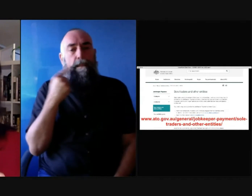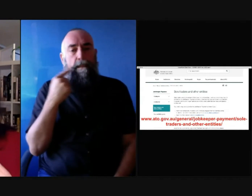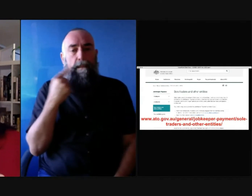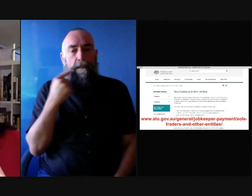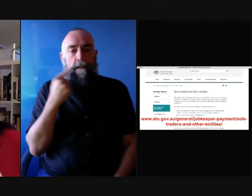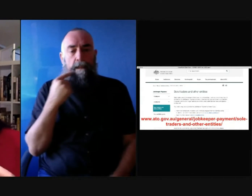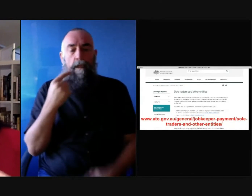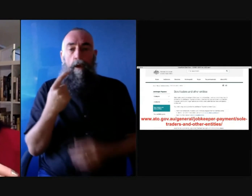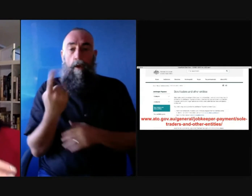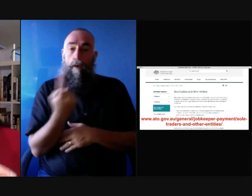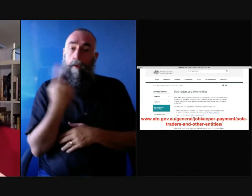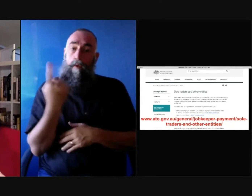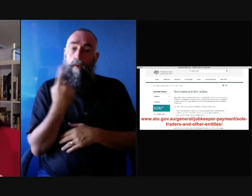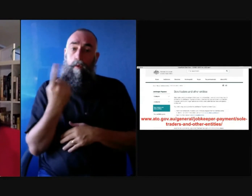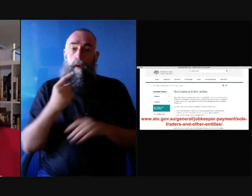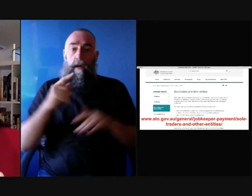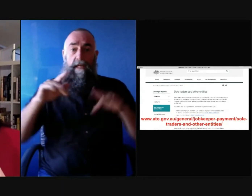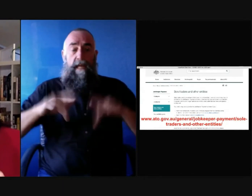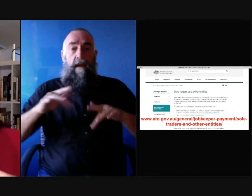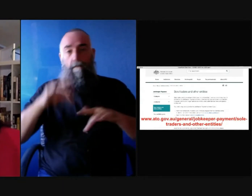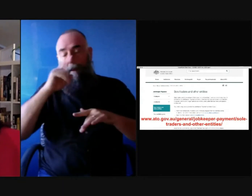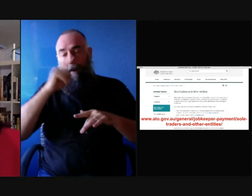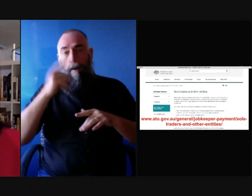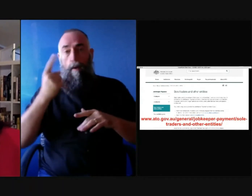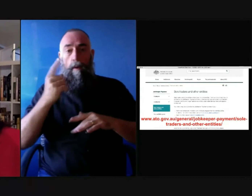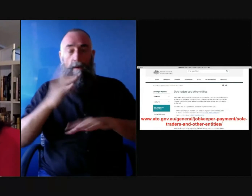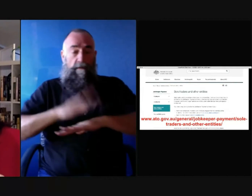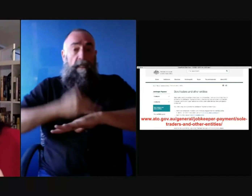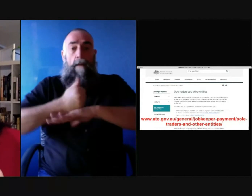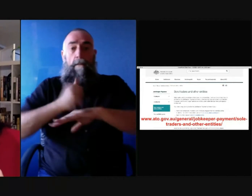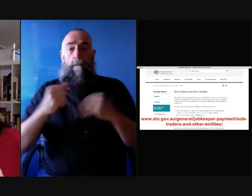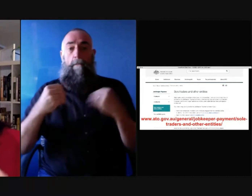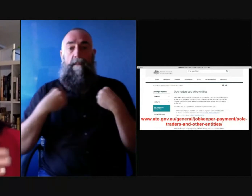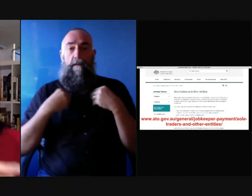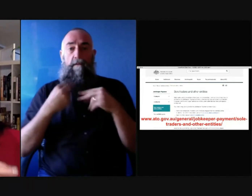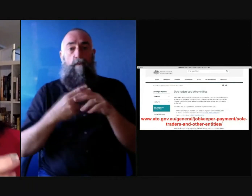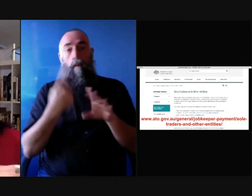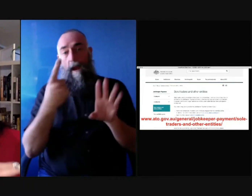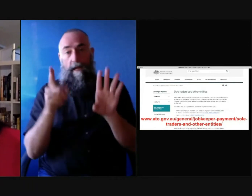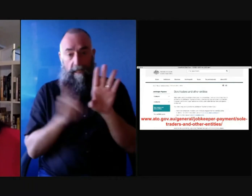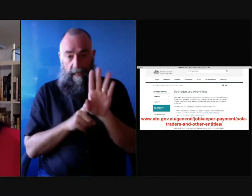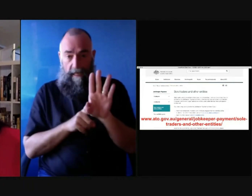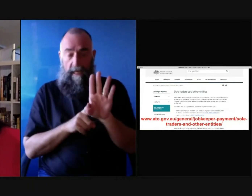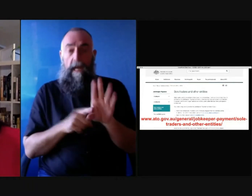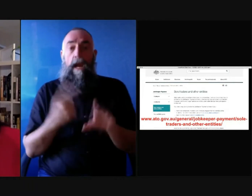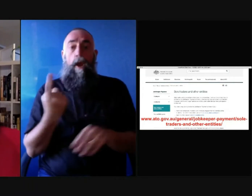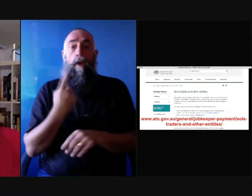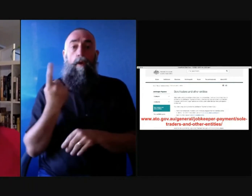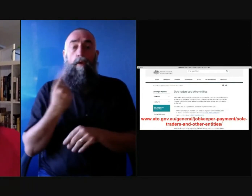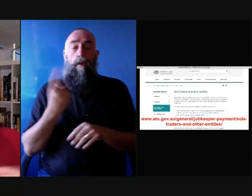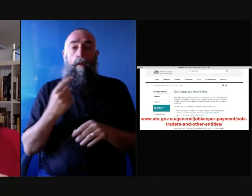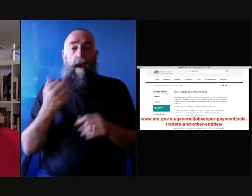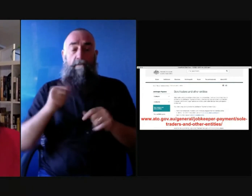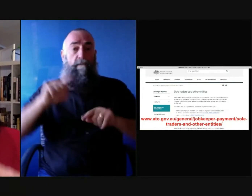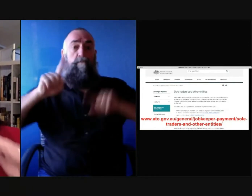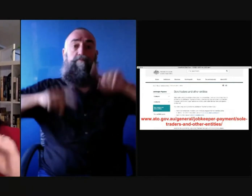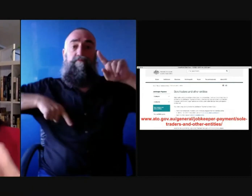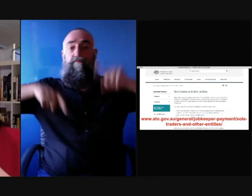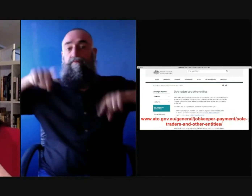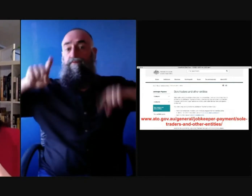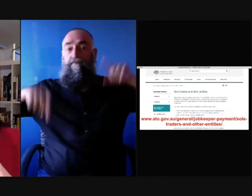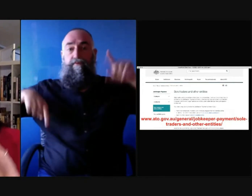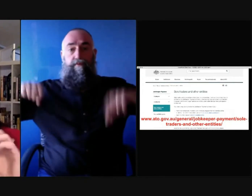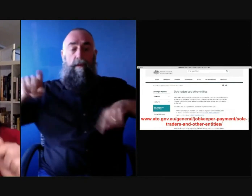you who have not been in business for 12 months or who have had really variable income.